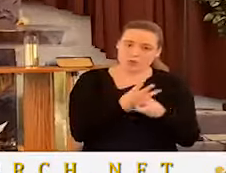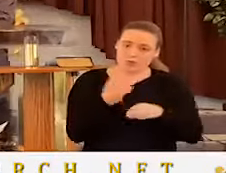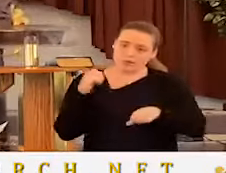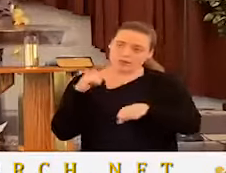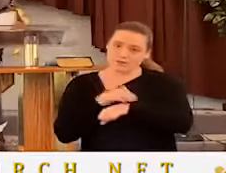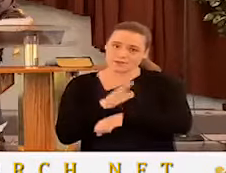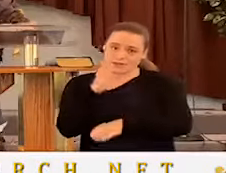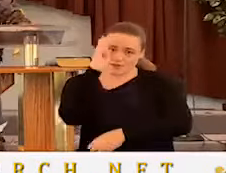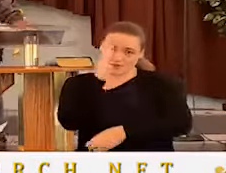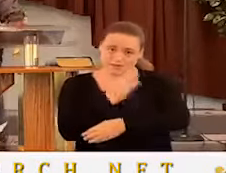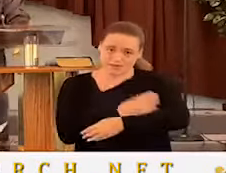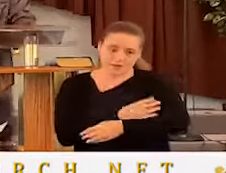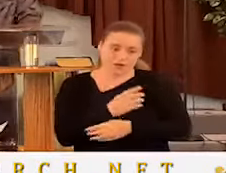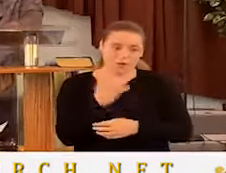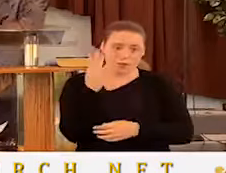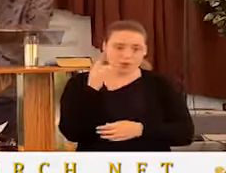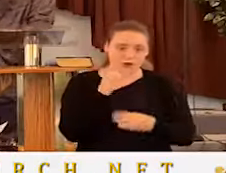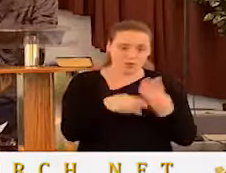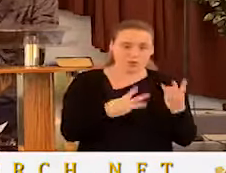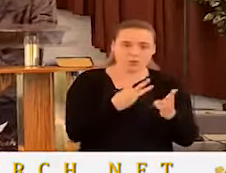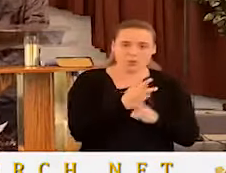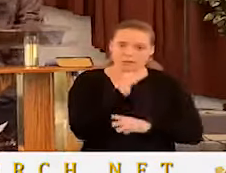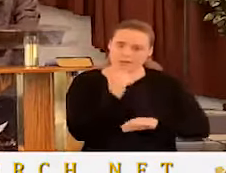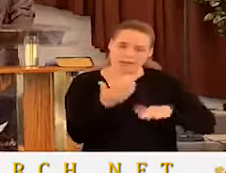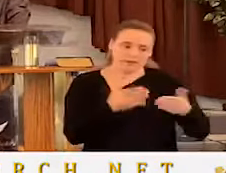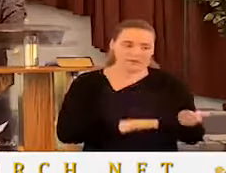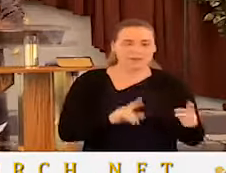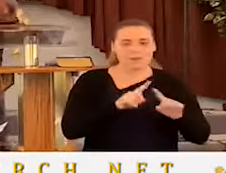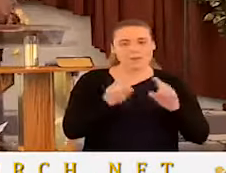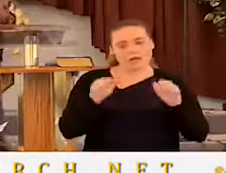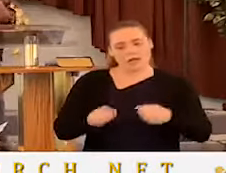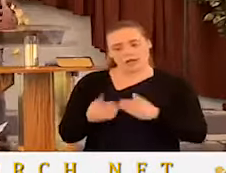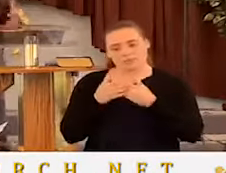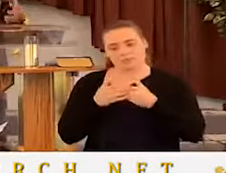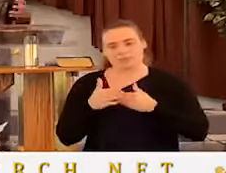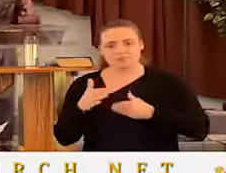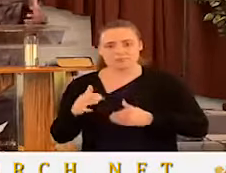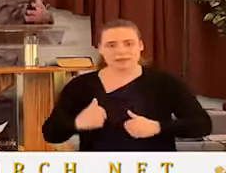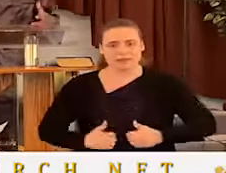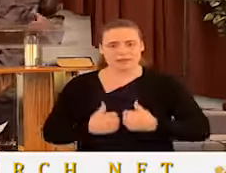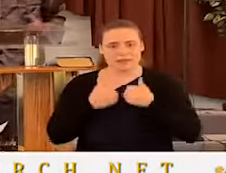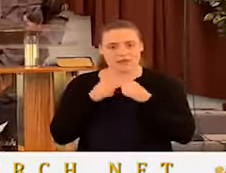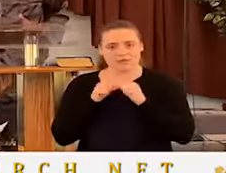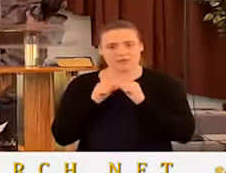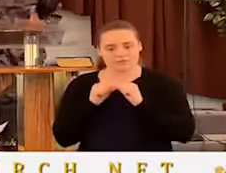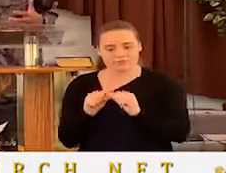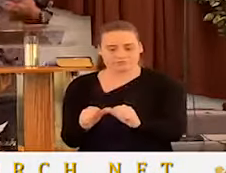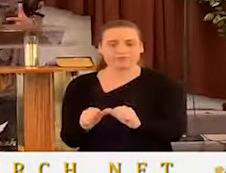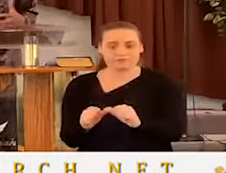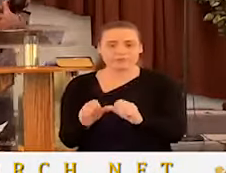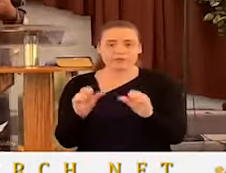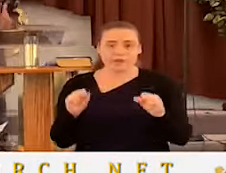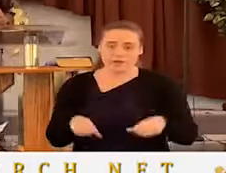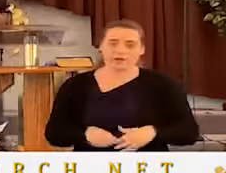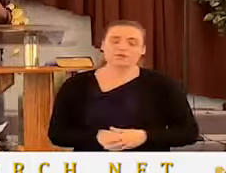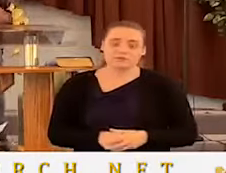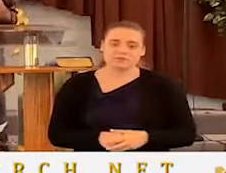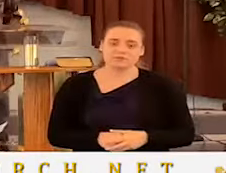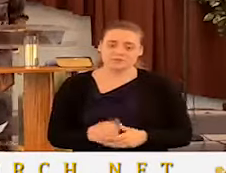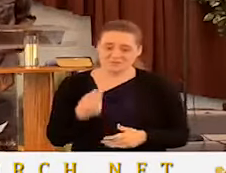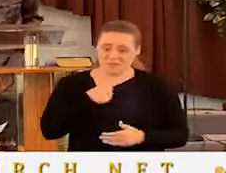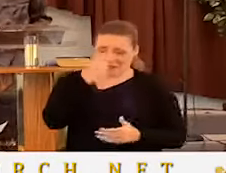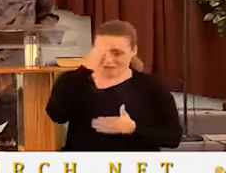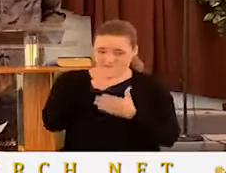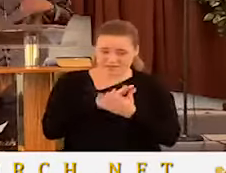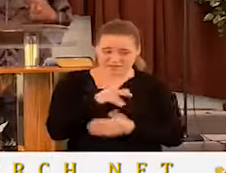not perish, but shall have everlasting life. My brothers and my sisters, here it is. I believe that Paul